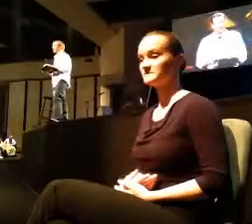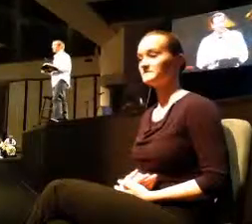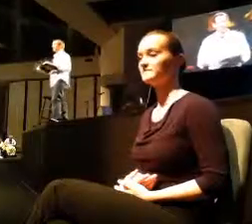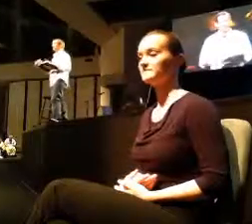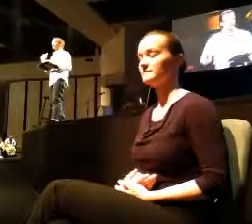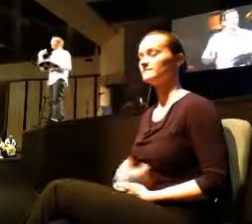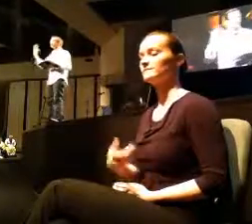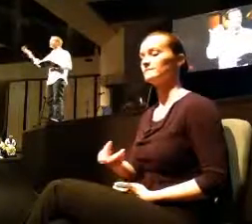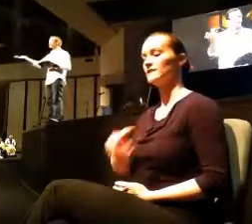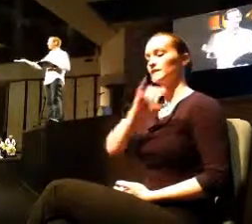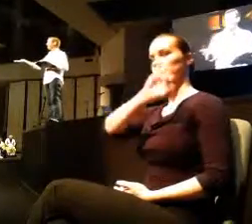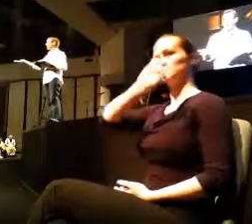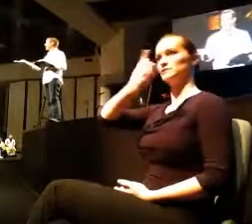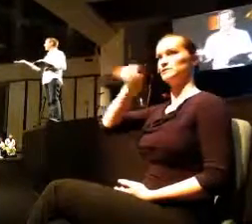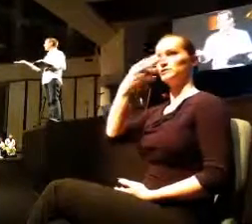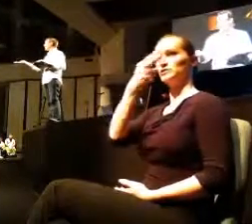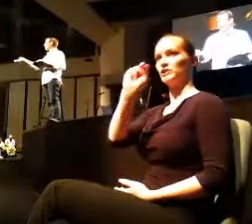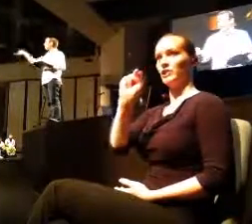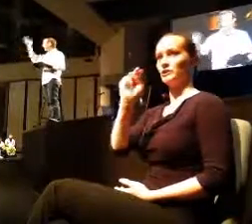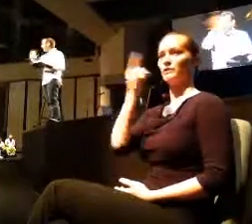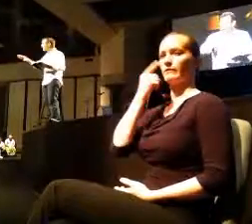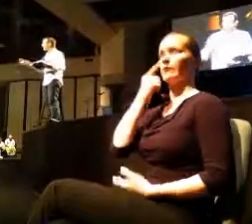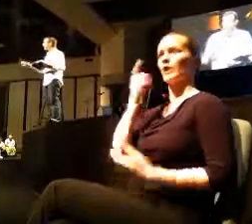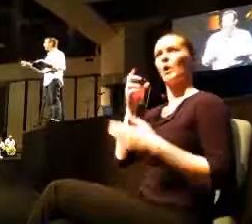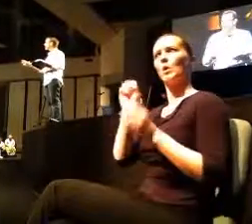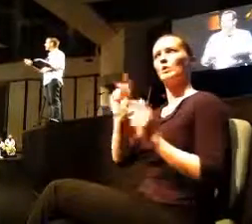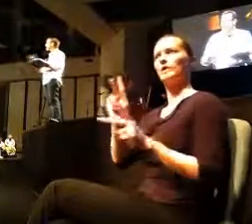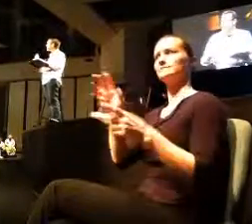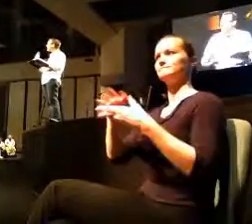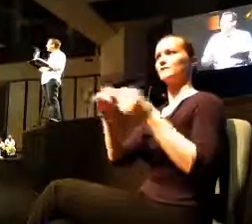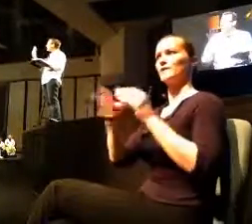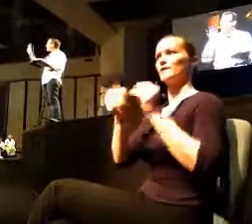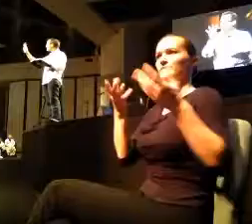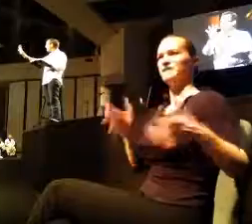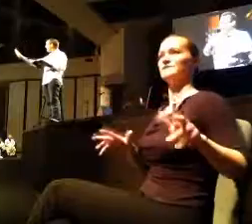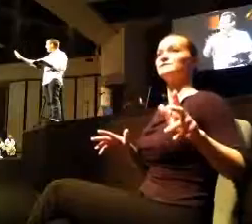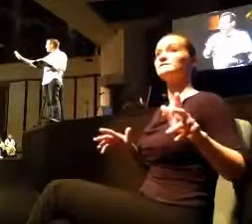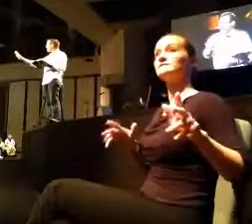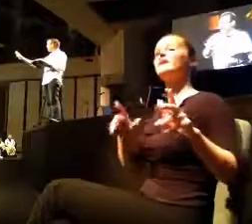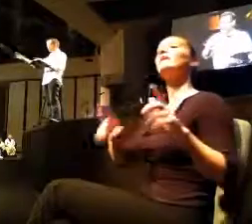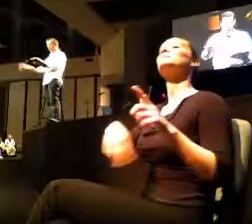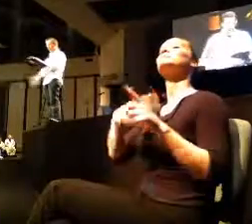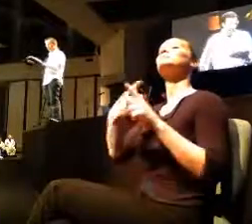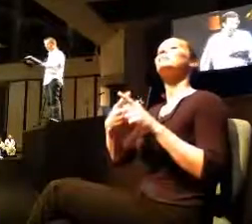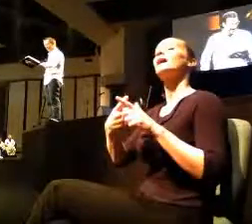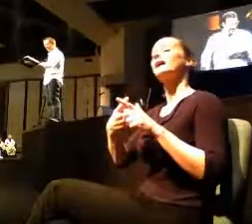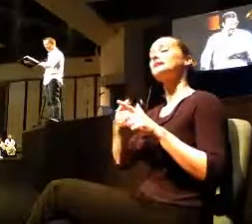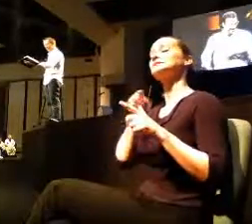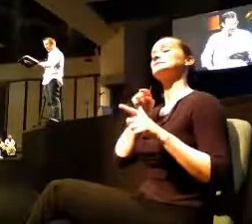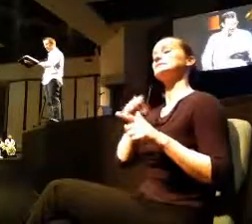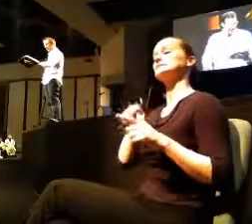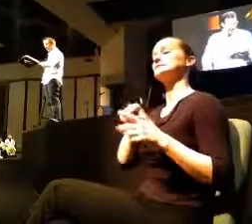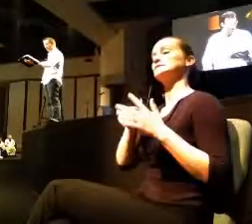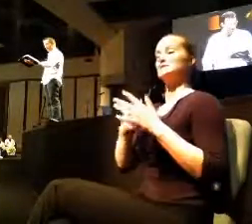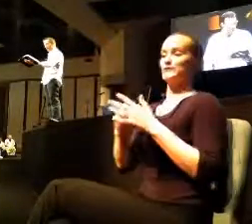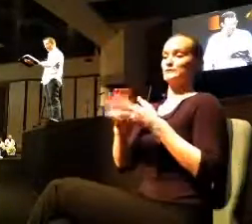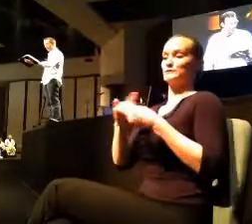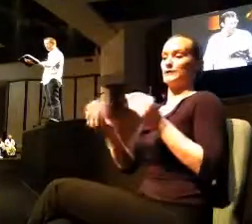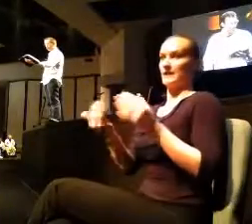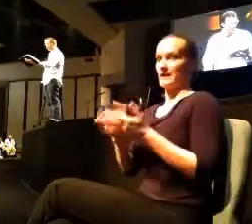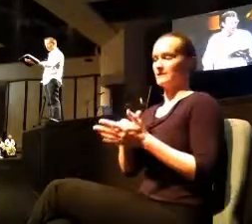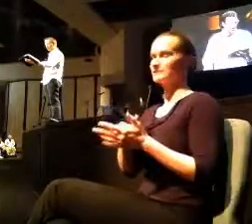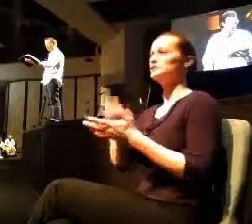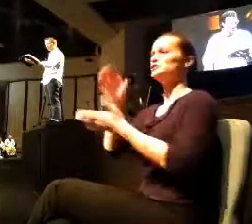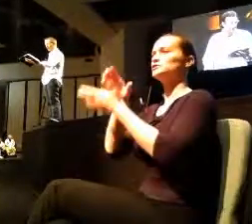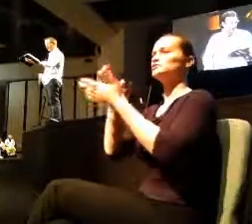John does with this, because you think the story is kind of over, it kind of concludes, and then he jumps back into the story. This is found in